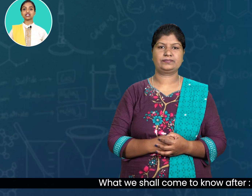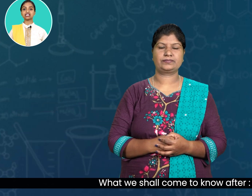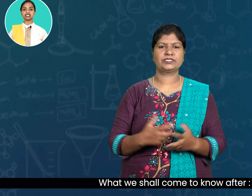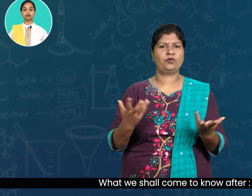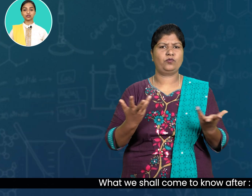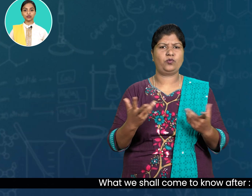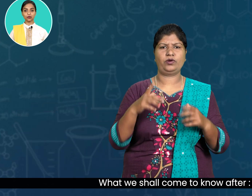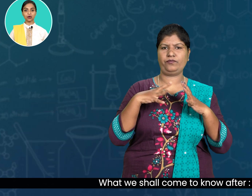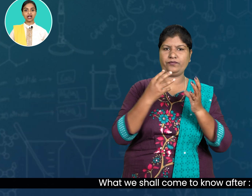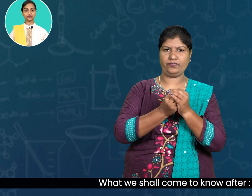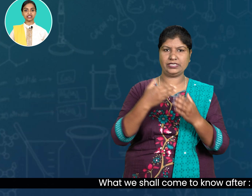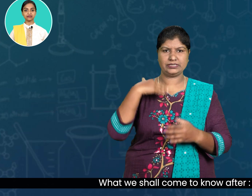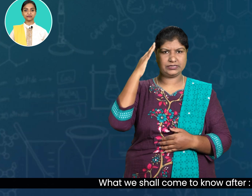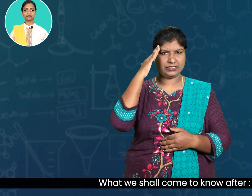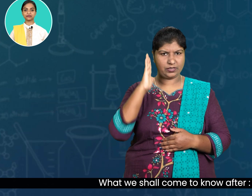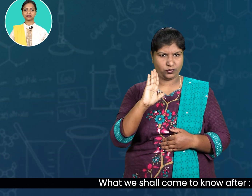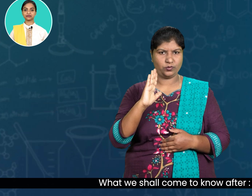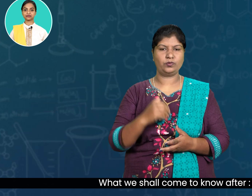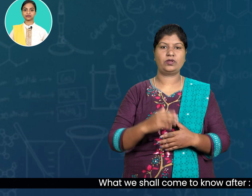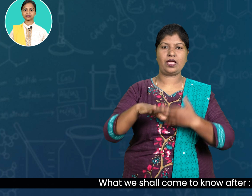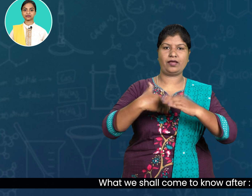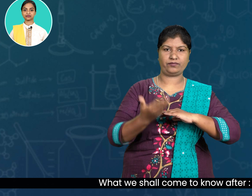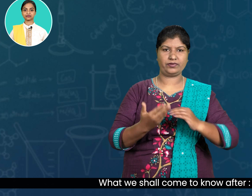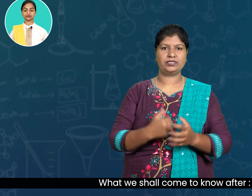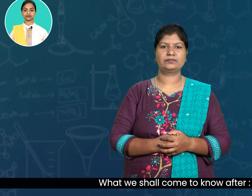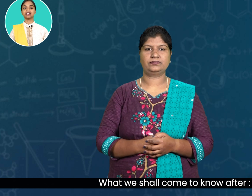What we shall come to know after?